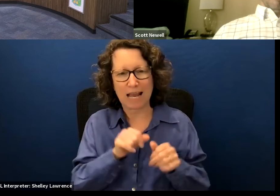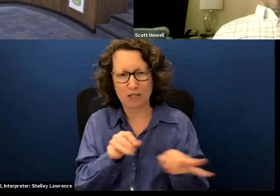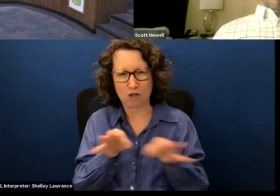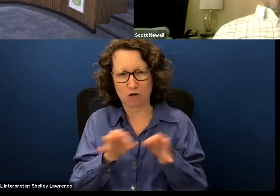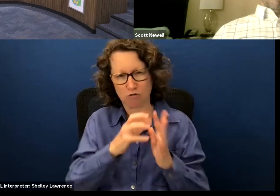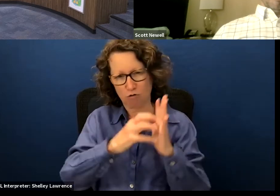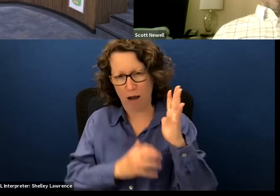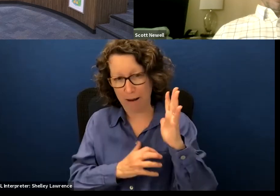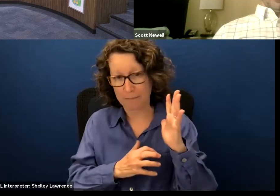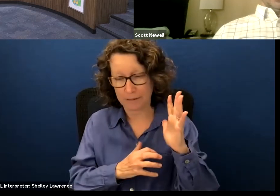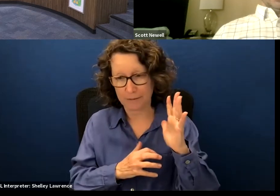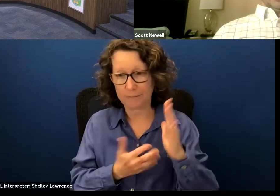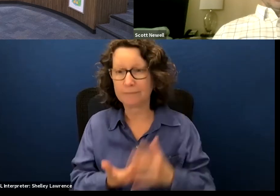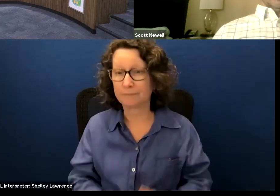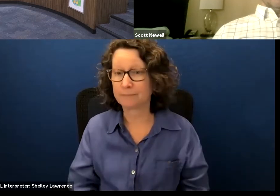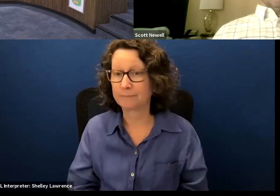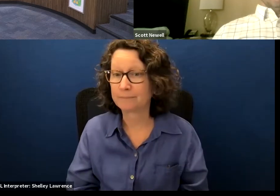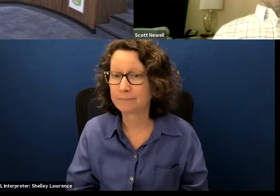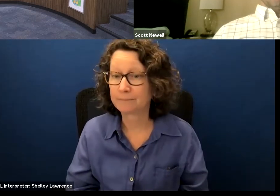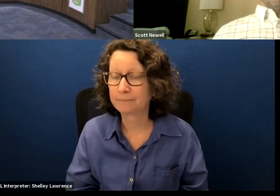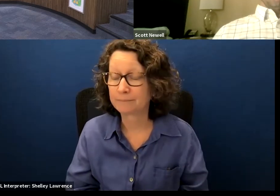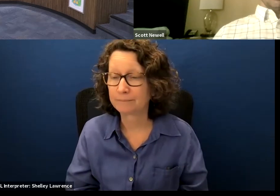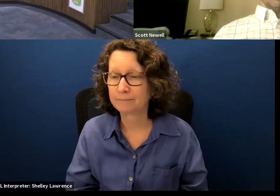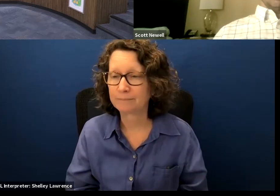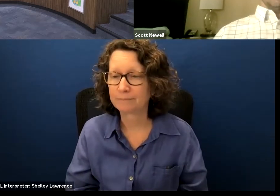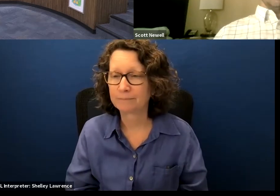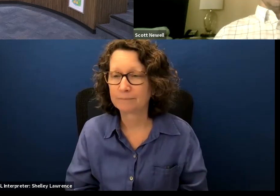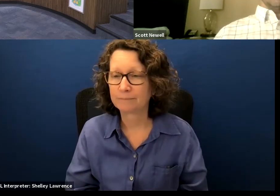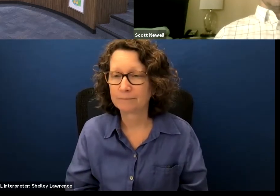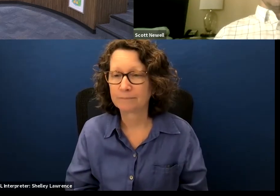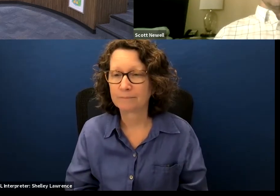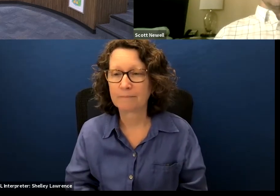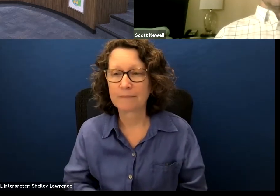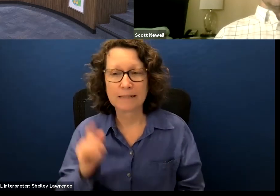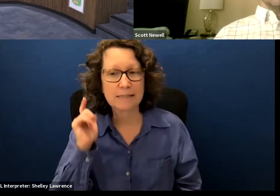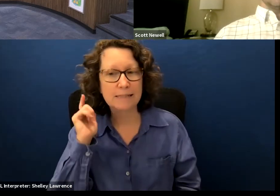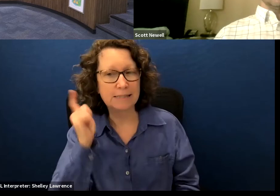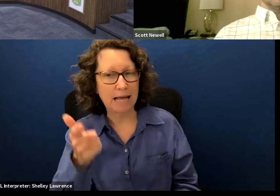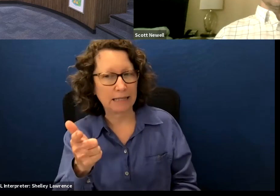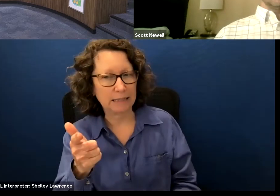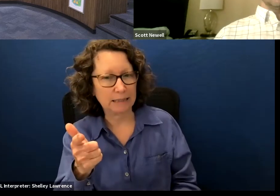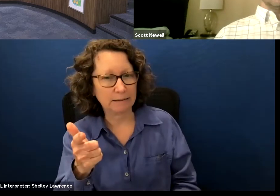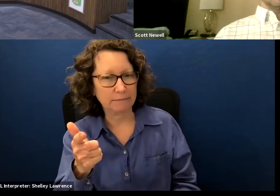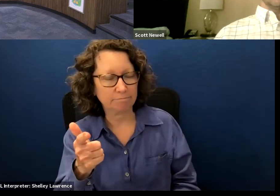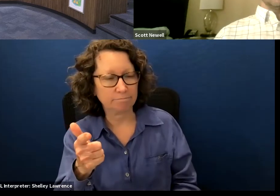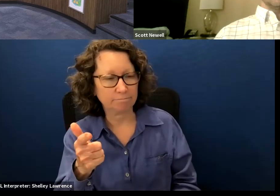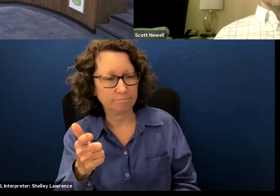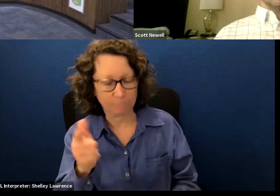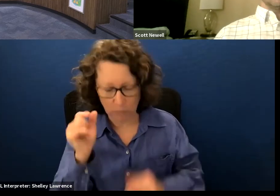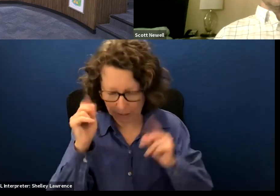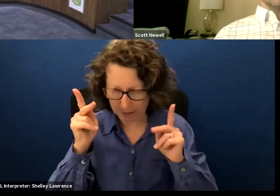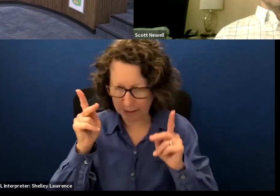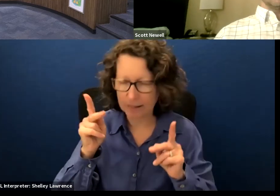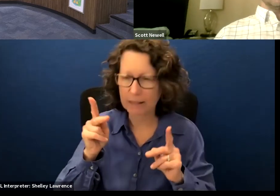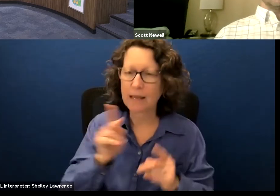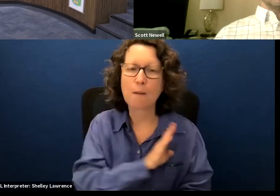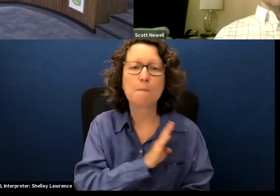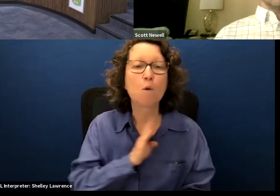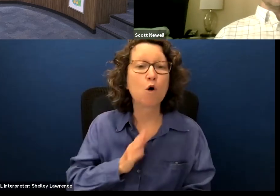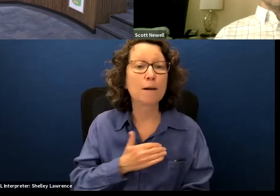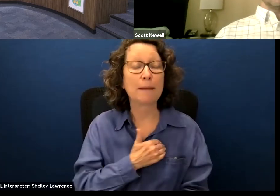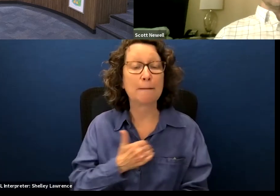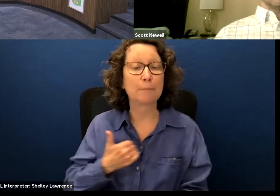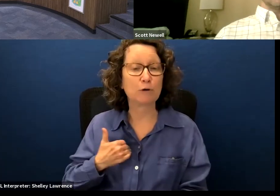described therein. Is there a second? I second. Okay, board members,